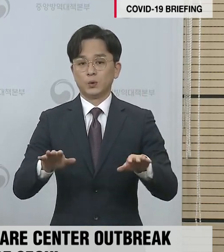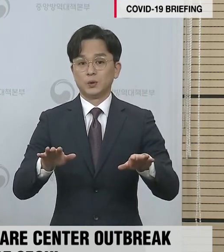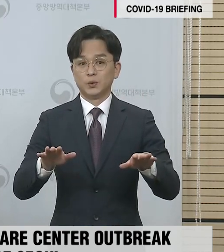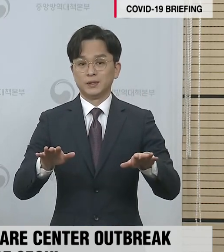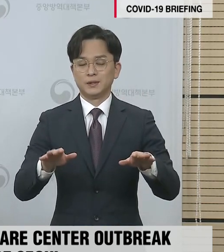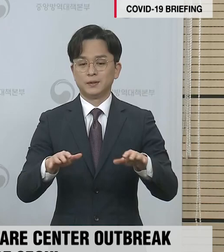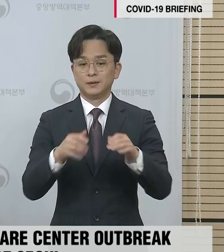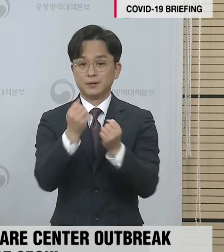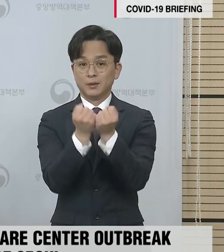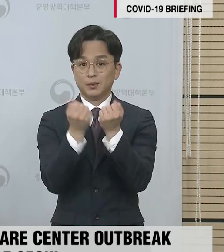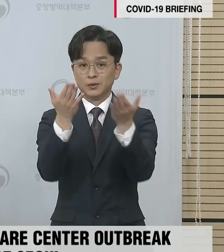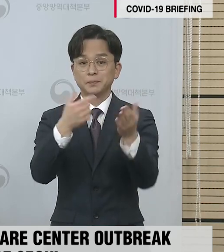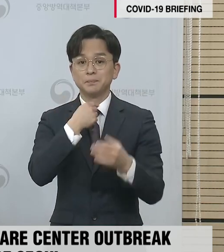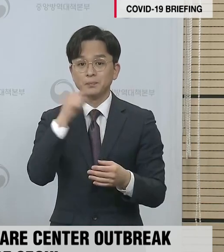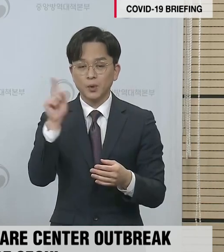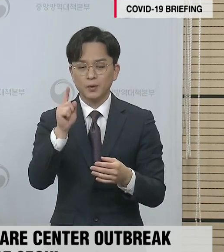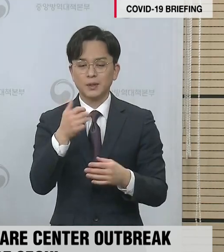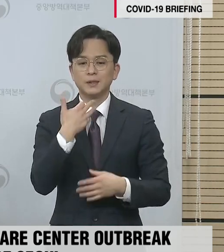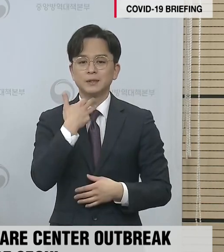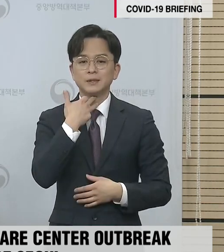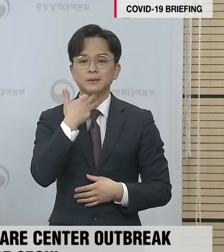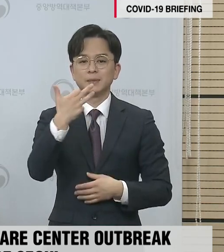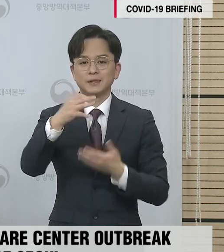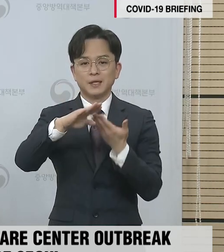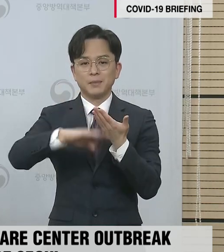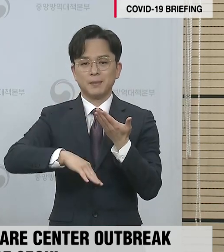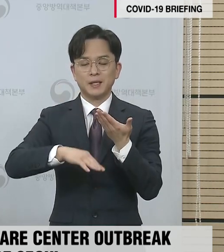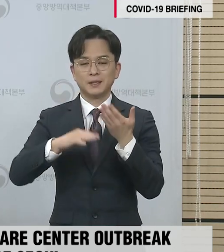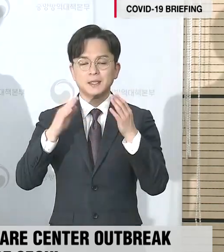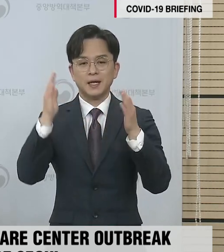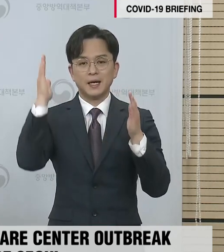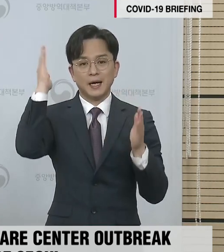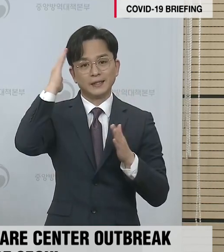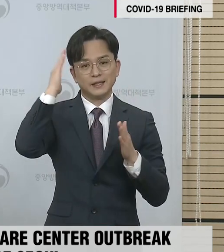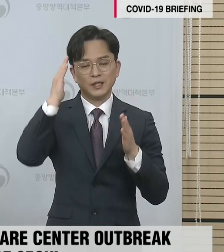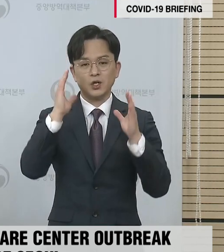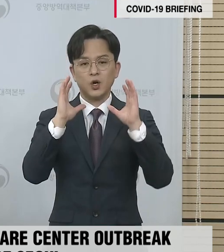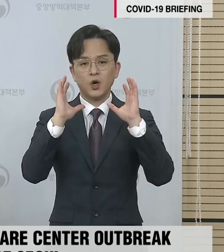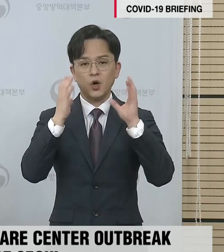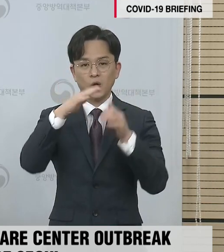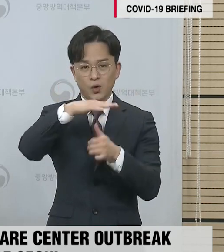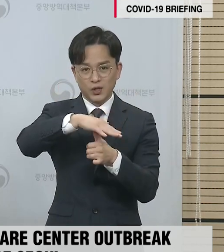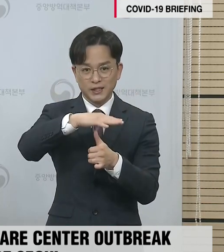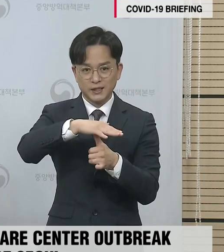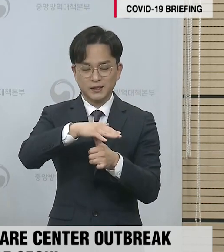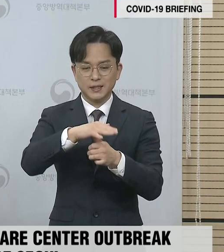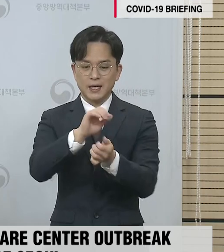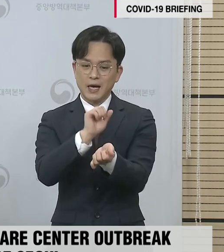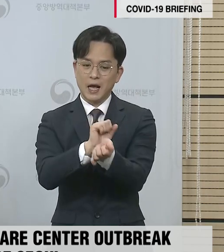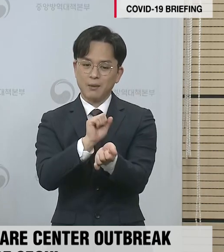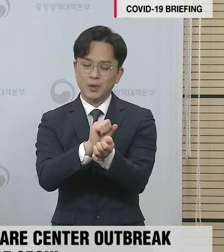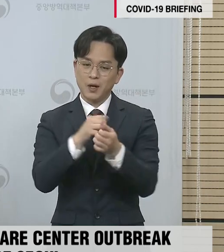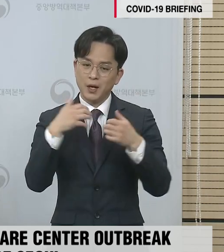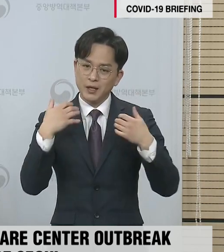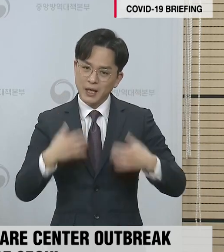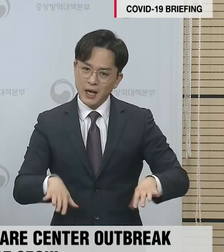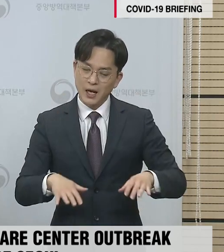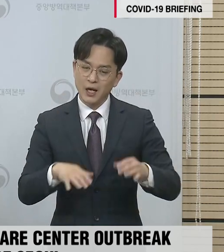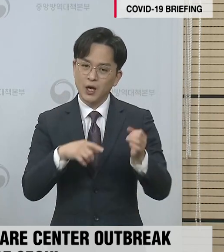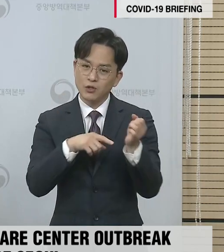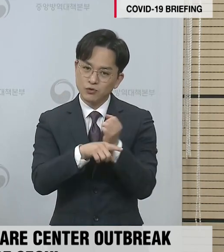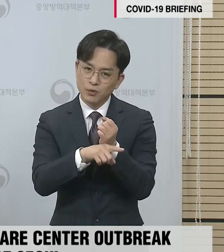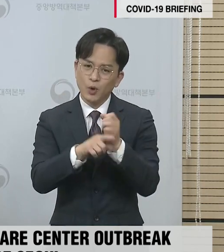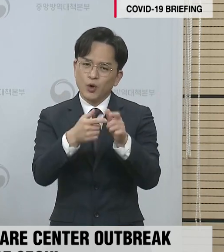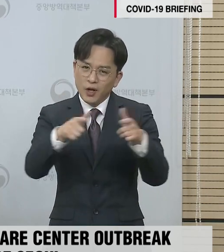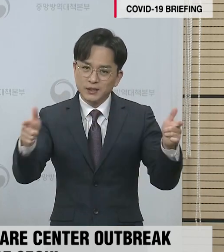assembly lines. And today, we would like to go through some COVID-19 risk factors for juveniles, especially